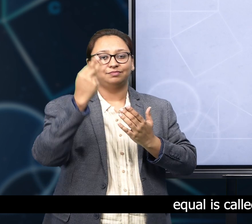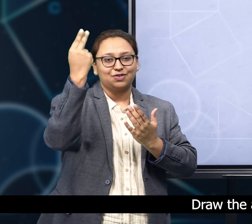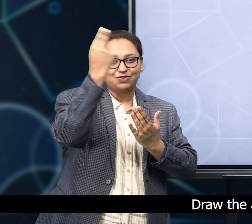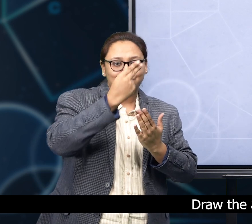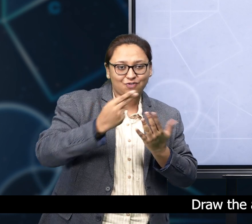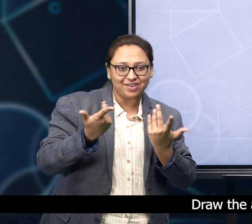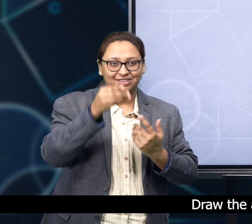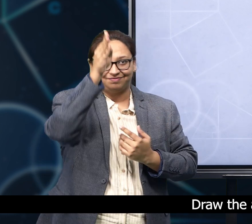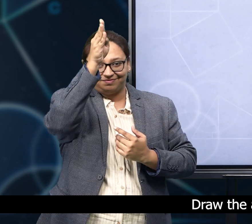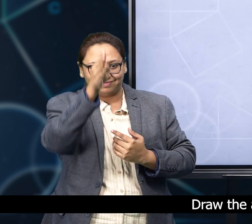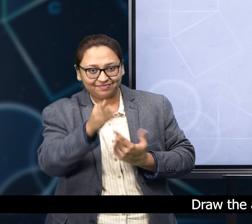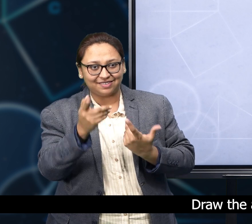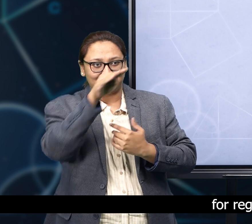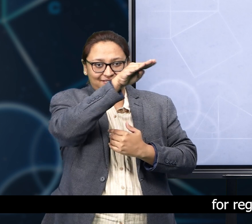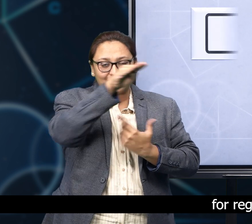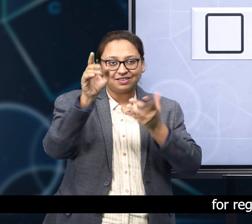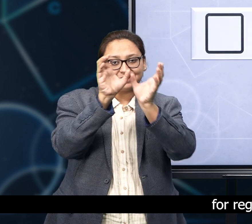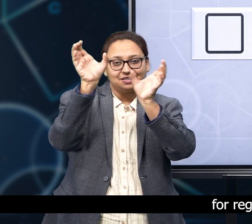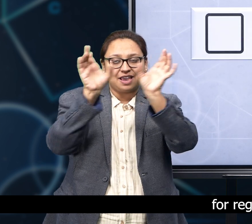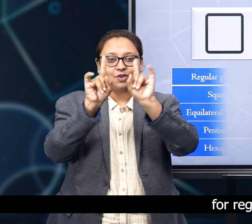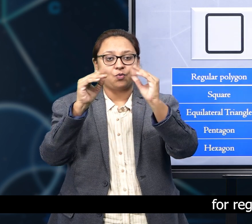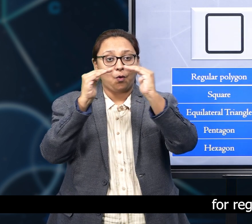Draw the axis of symmetry for regular polygons.